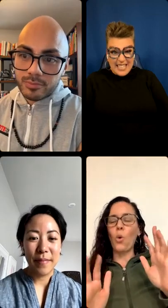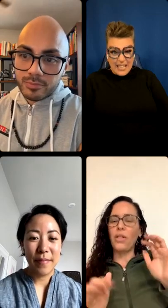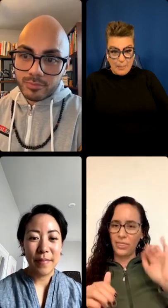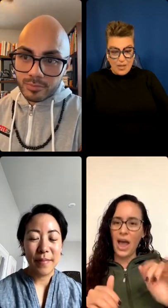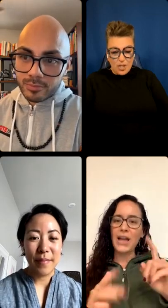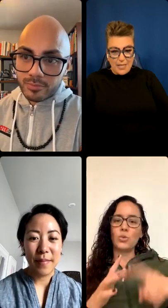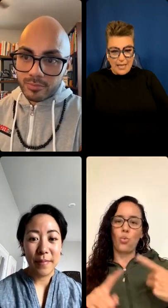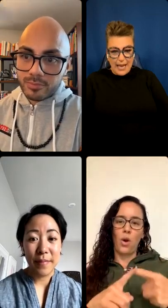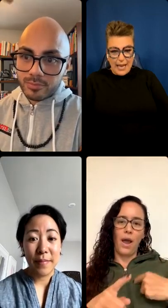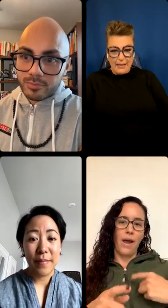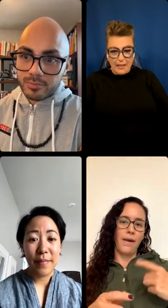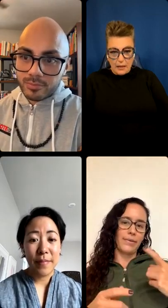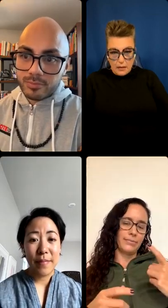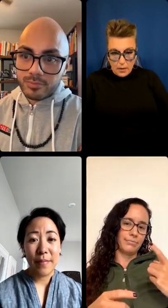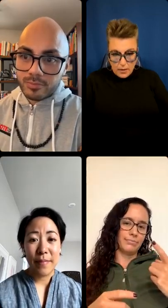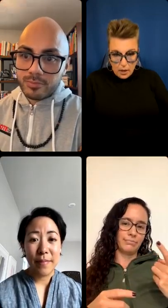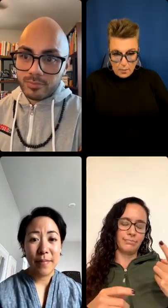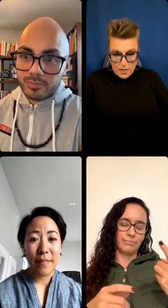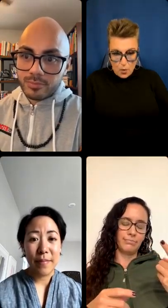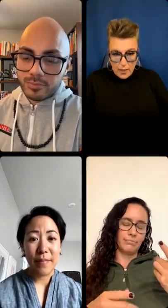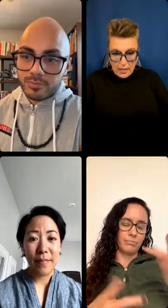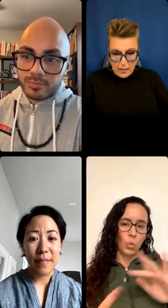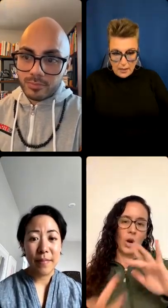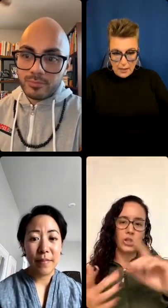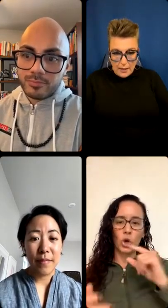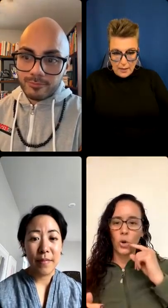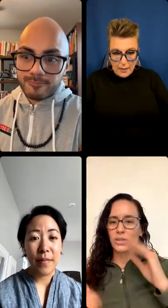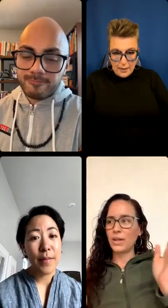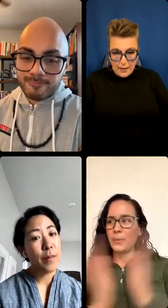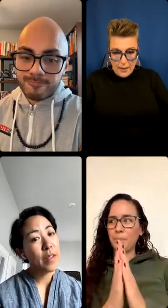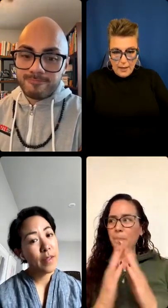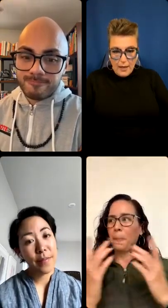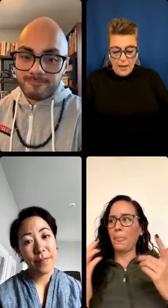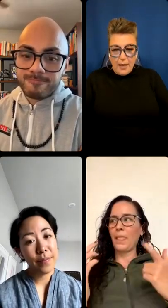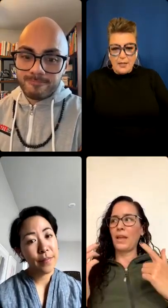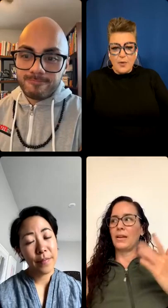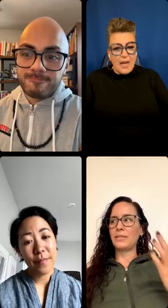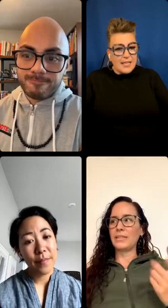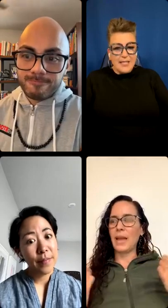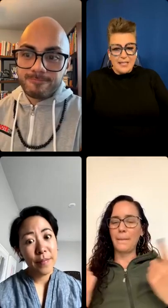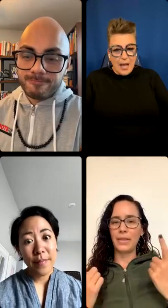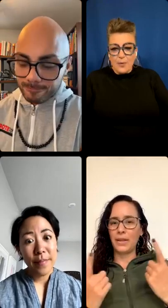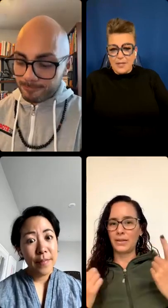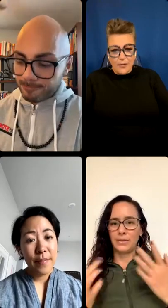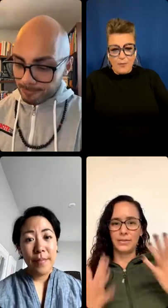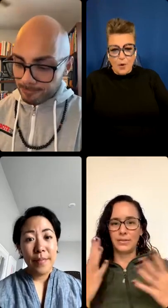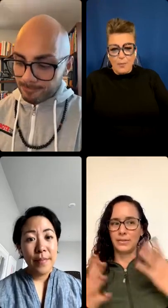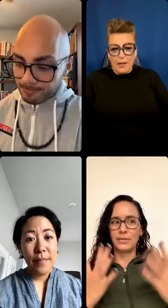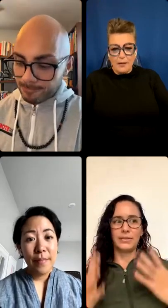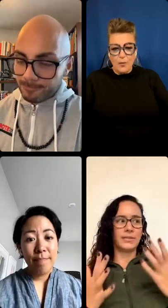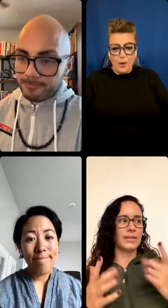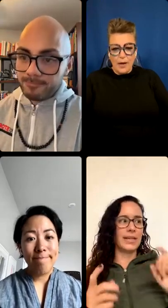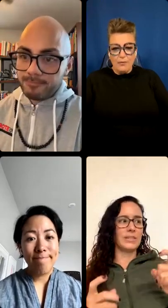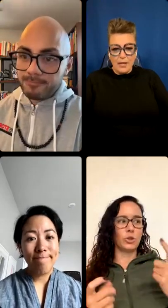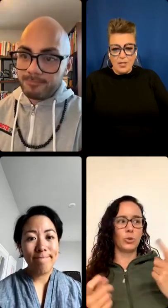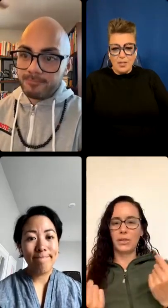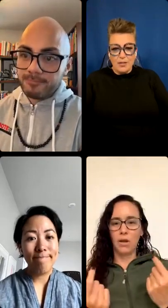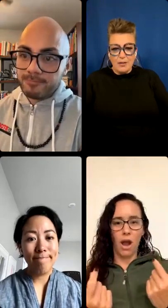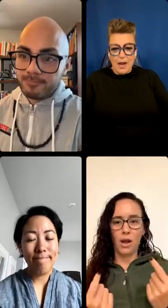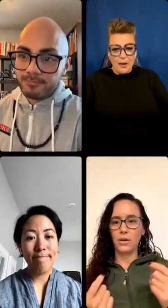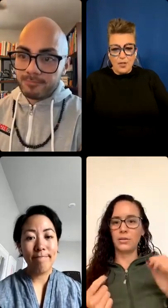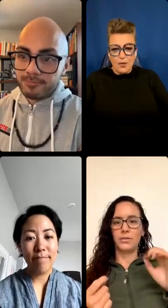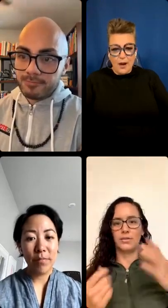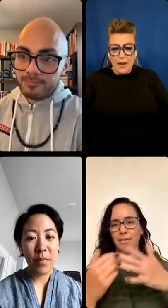the existing patients that they had, that their therapists quit. And so that was another moment when I